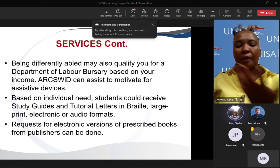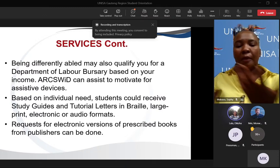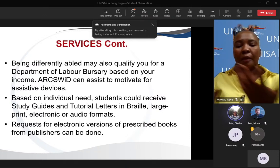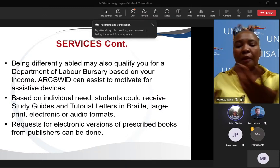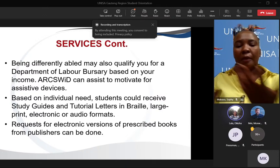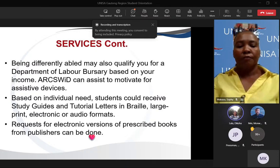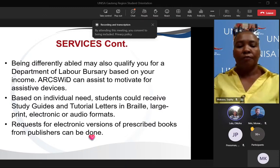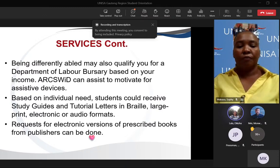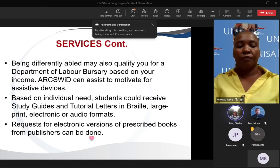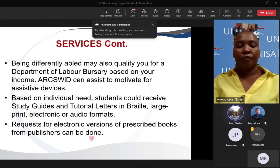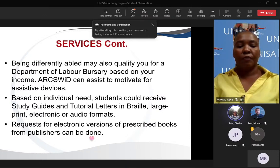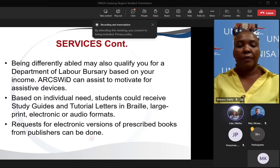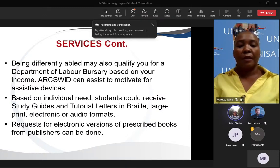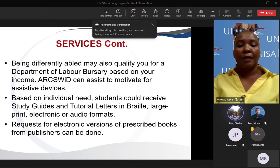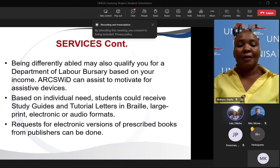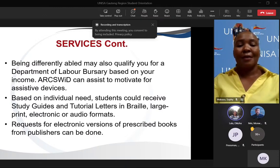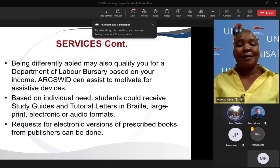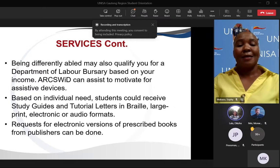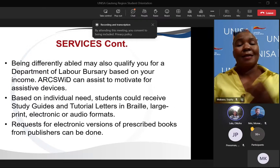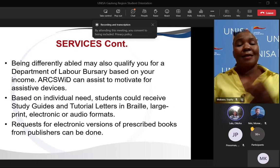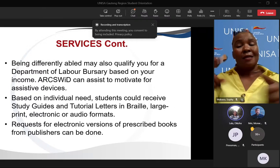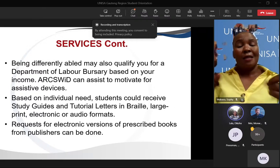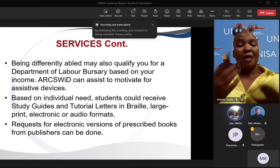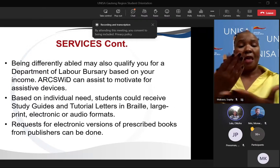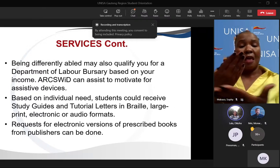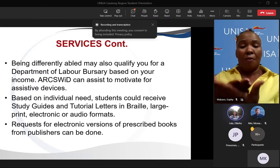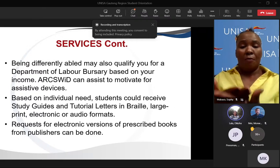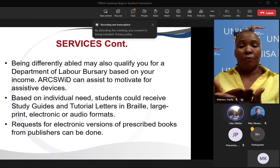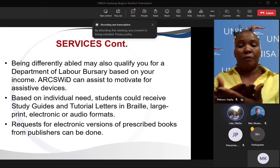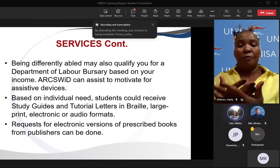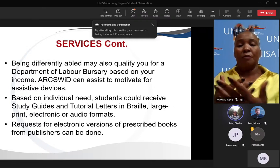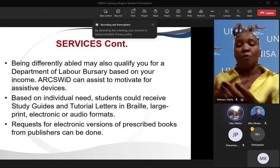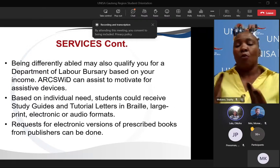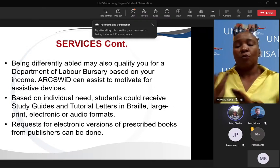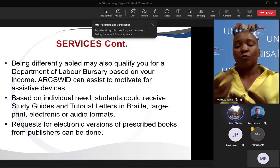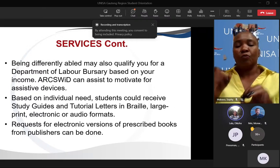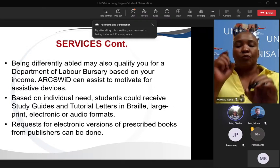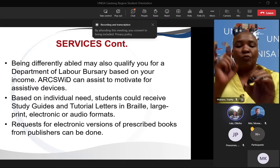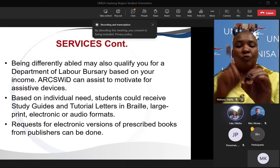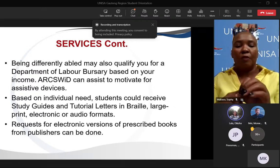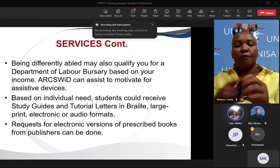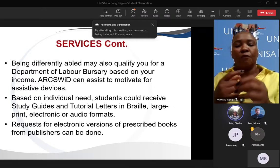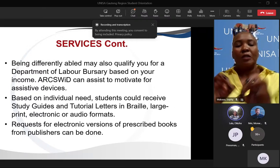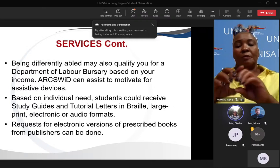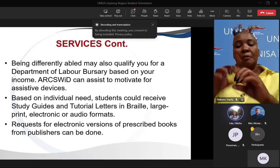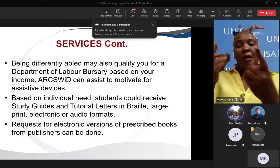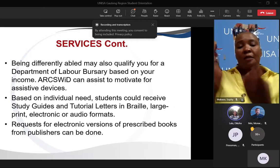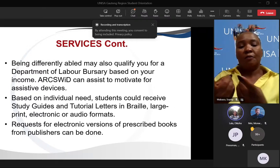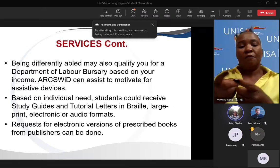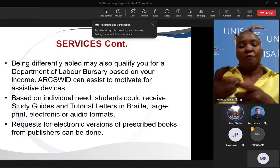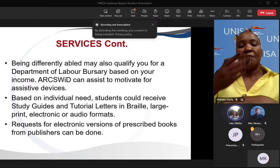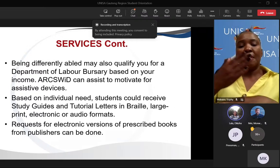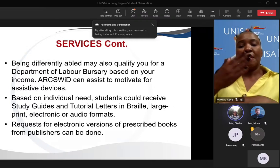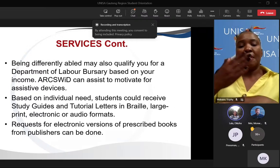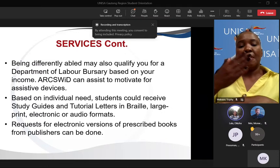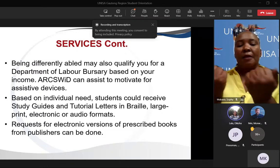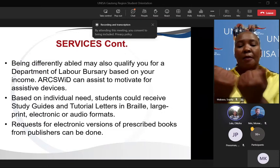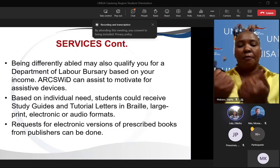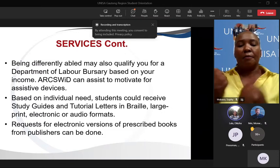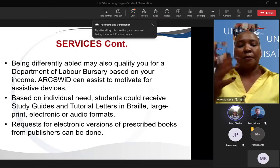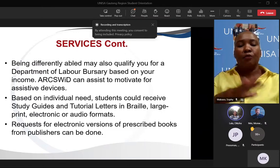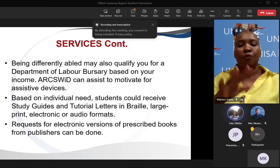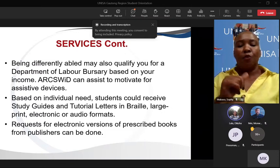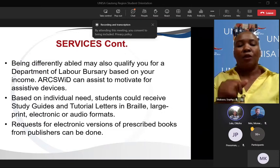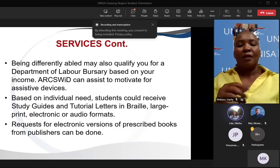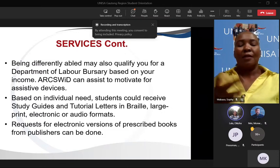being definitely I might also qualify you for a Department of Labor bursary which is based on your